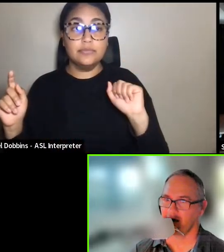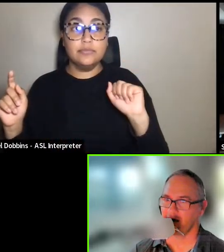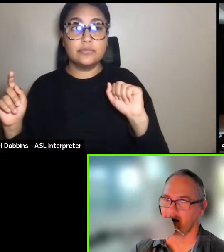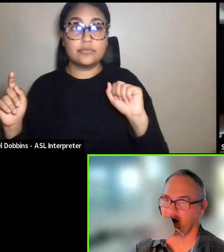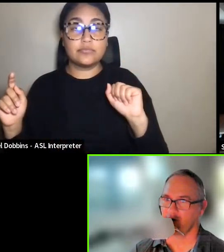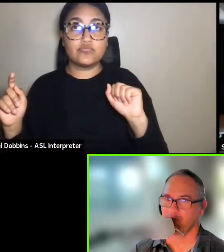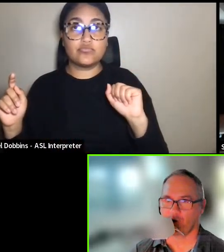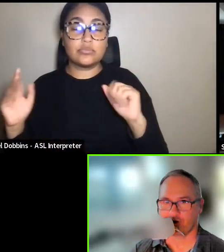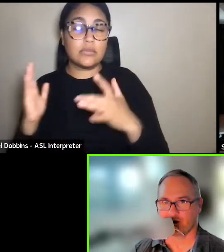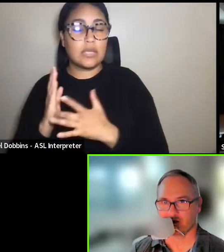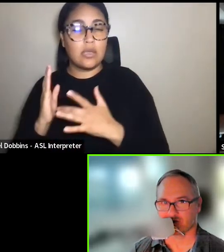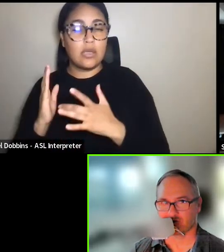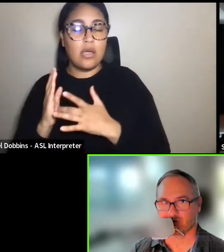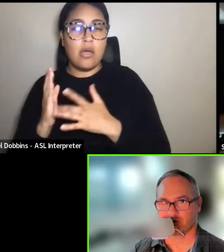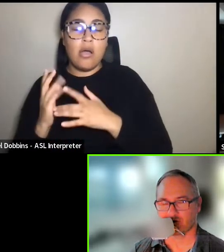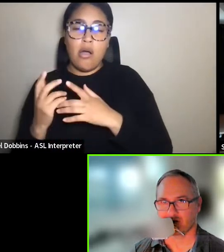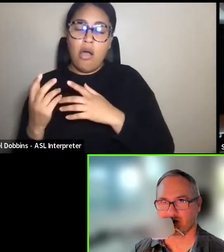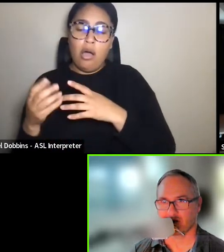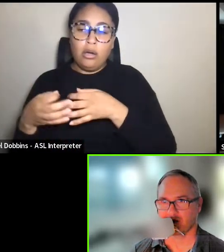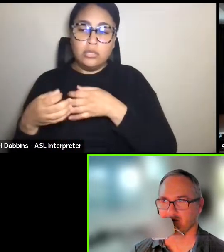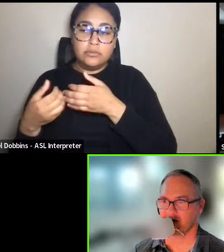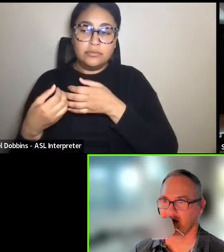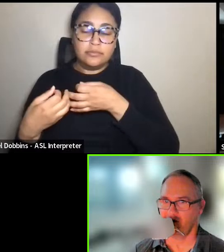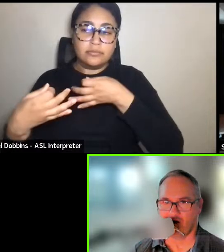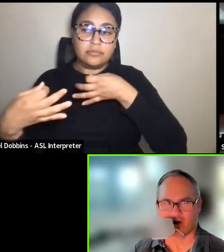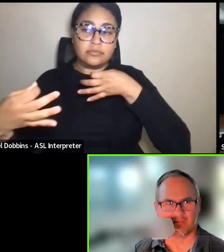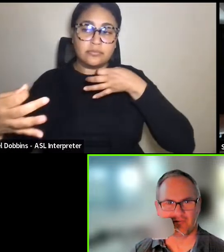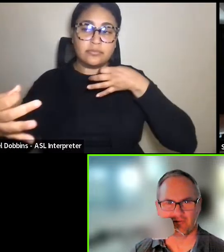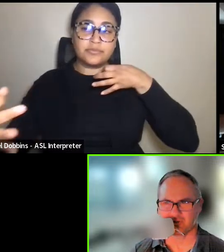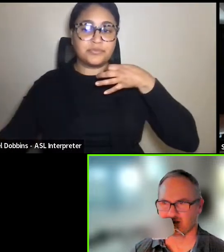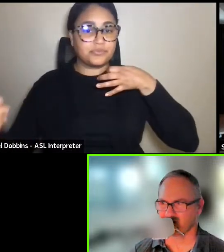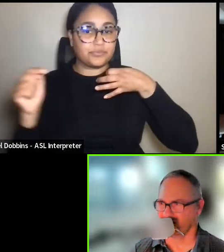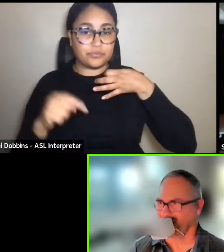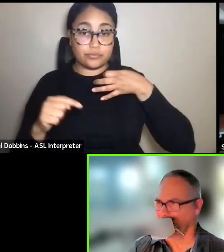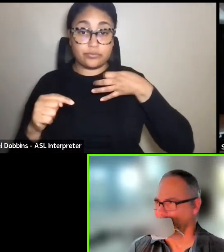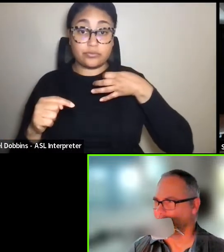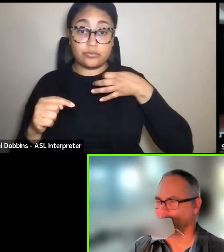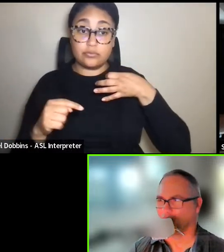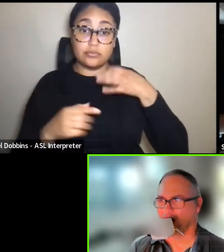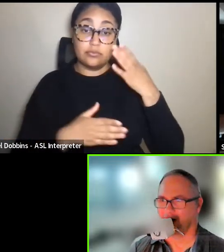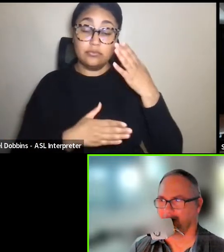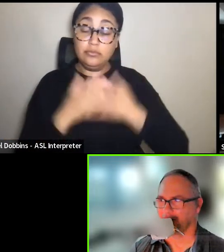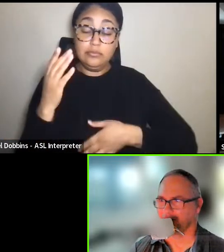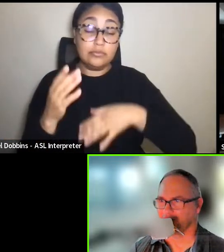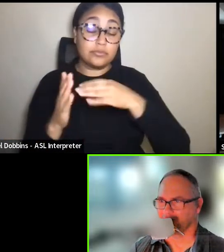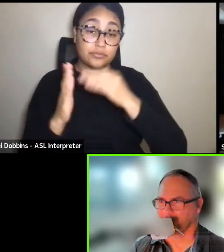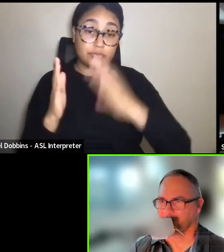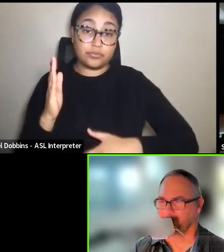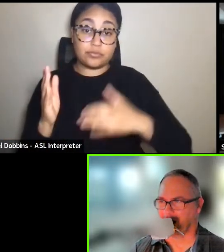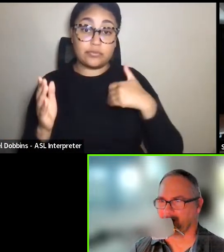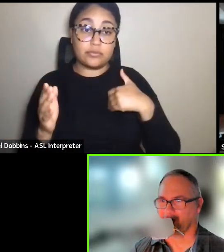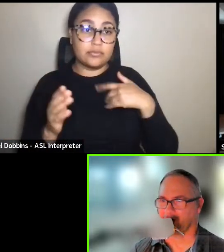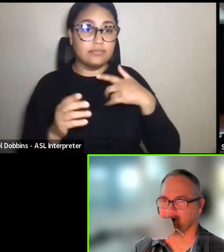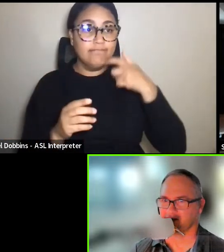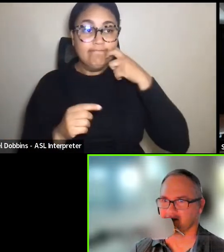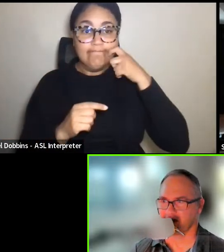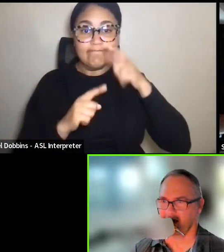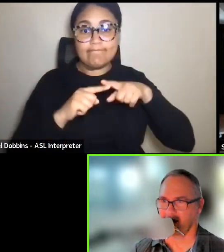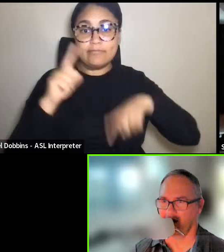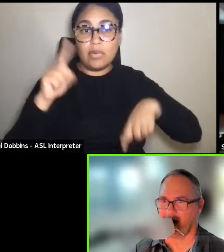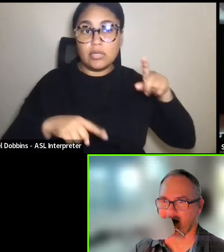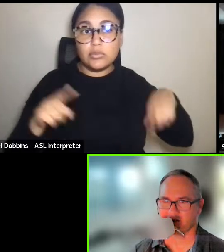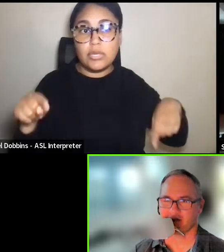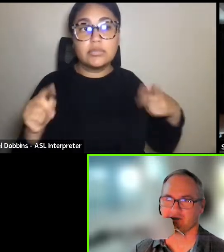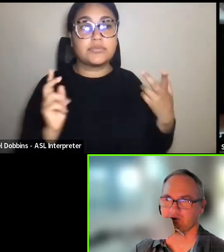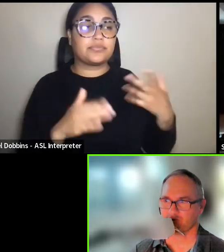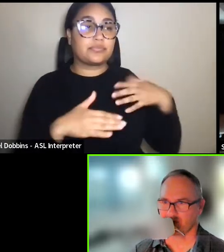divide and how important it is for, kids that are coming from such, diverse backgrounds